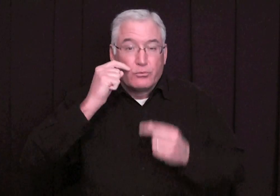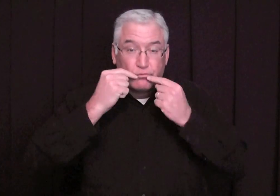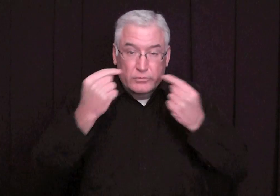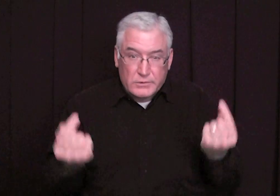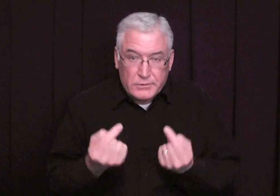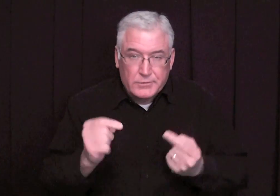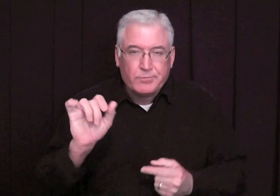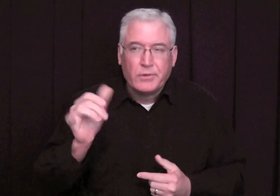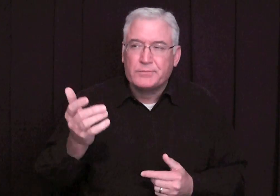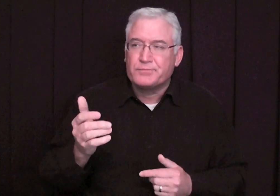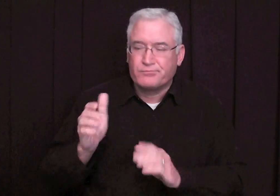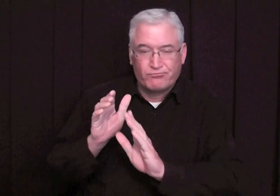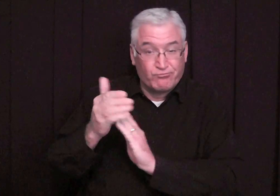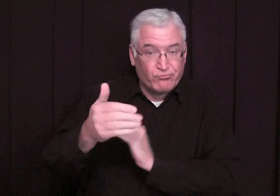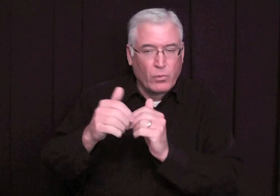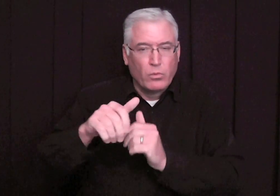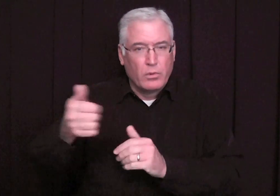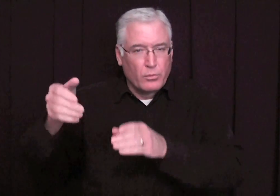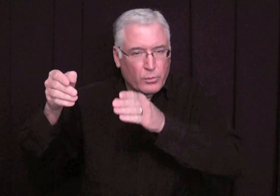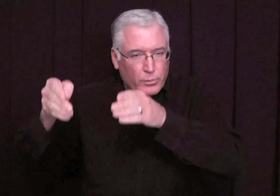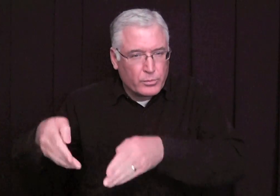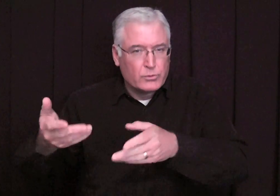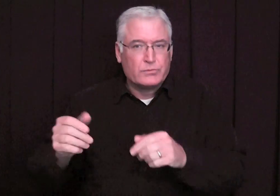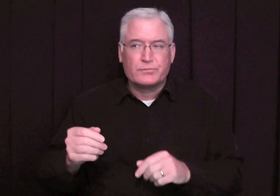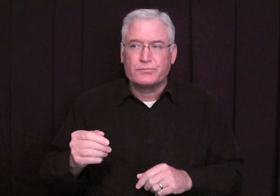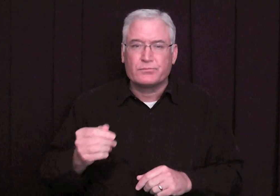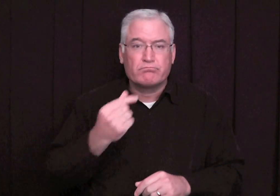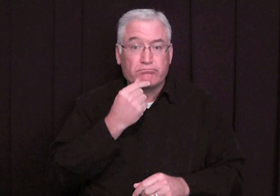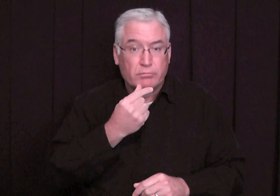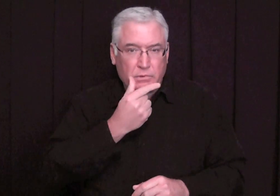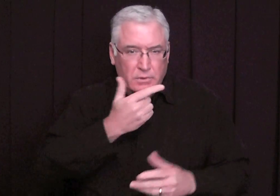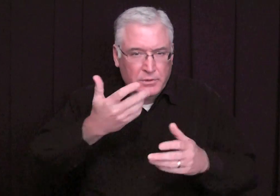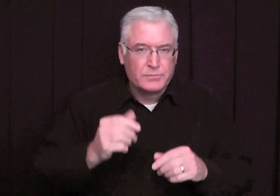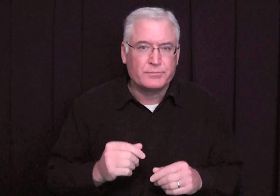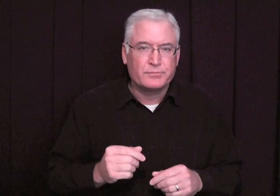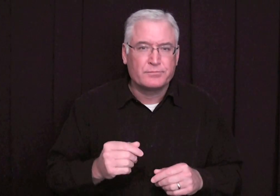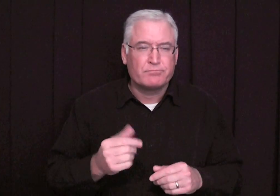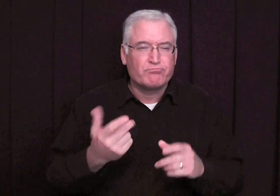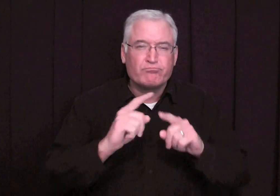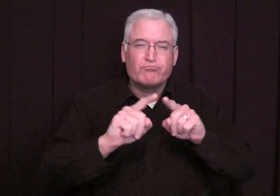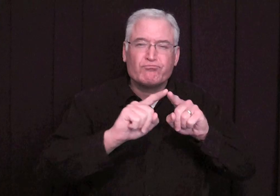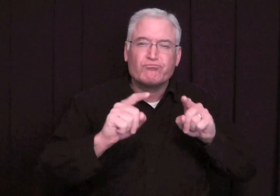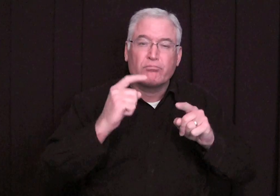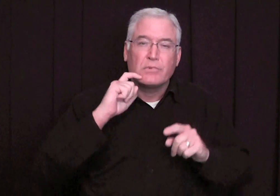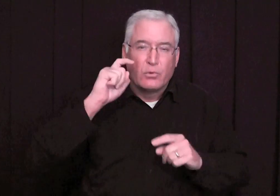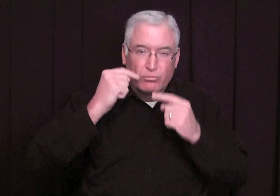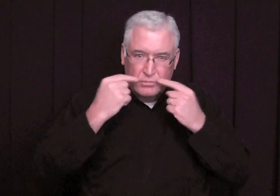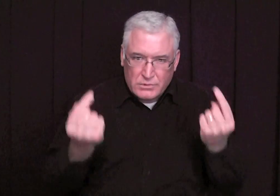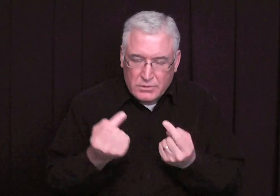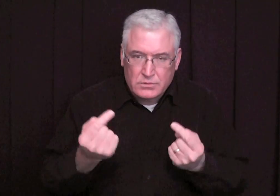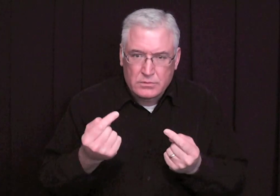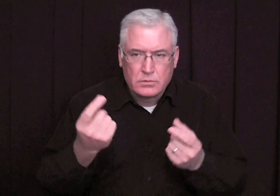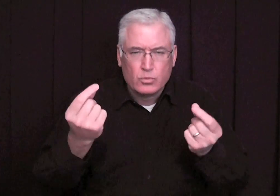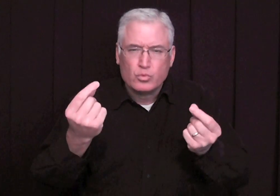you are struggling with, sexual addiction or maybe adultery, something like this, maybe homosexuality, different kinds